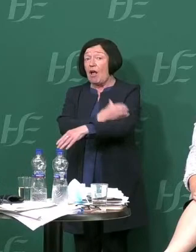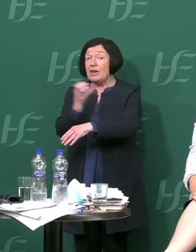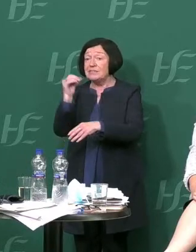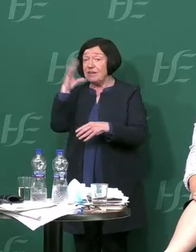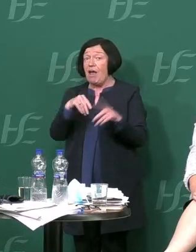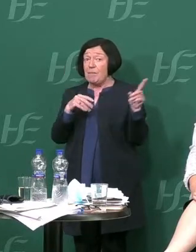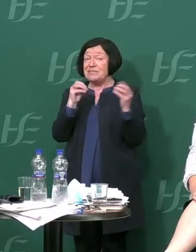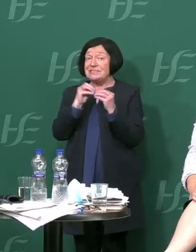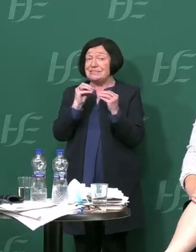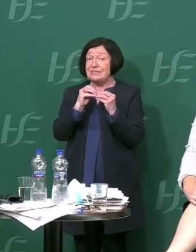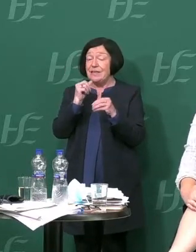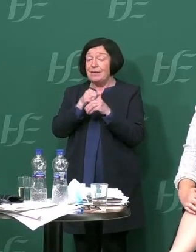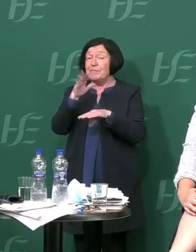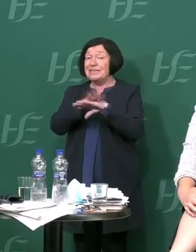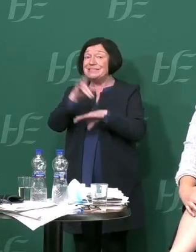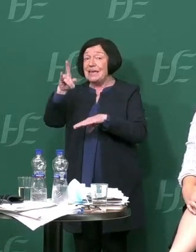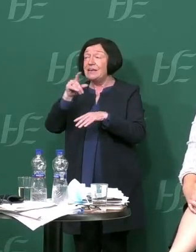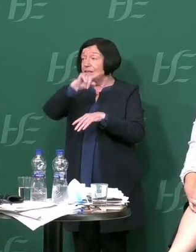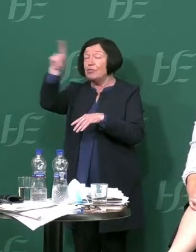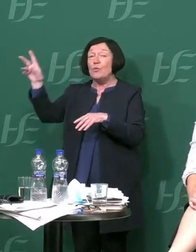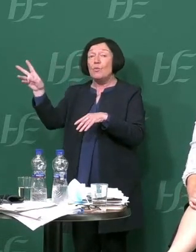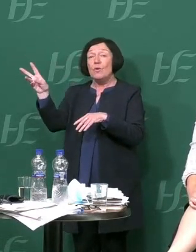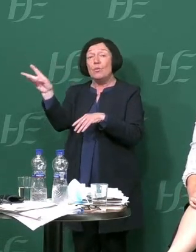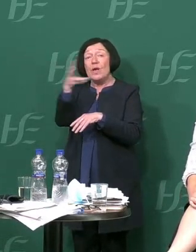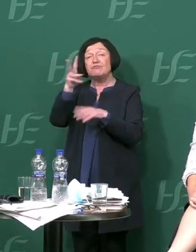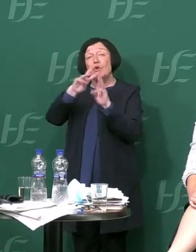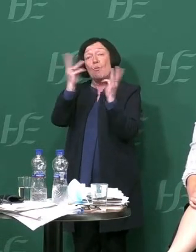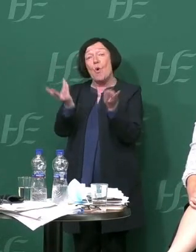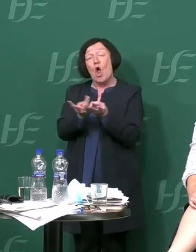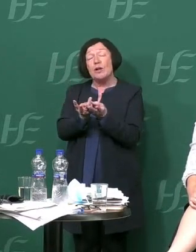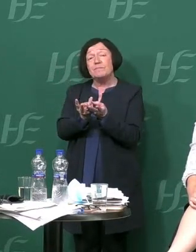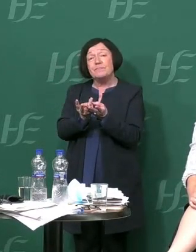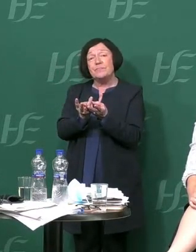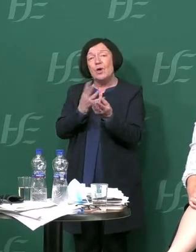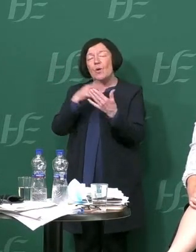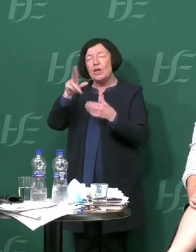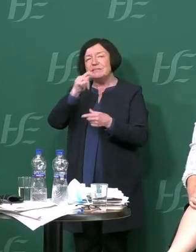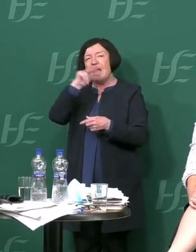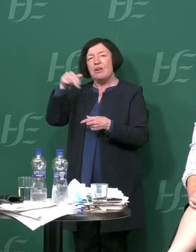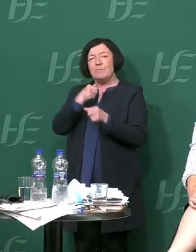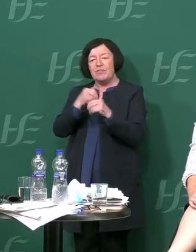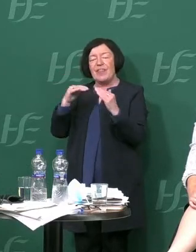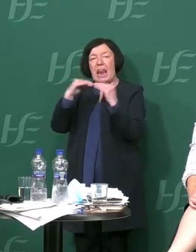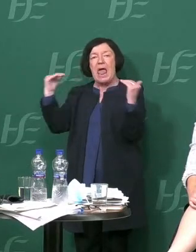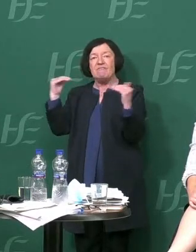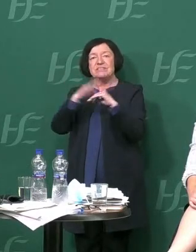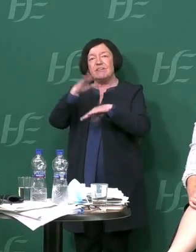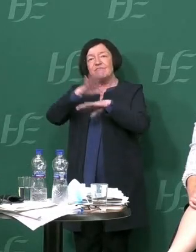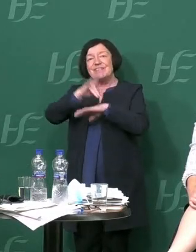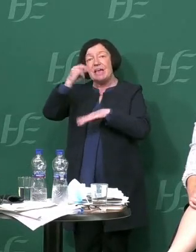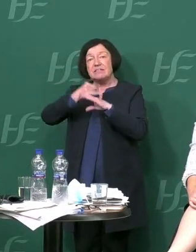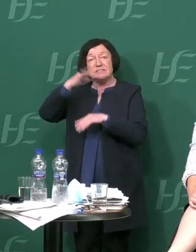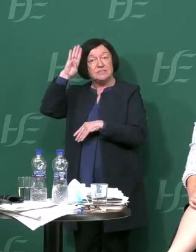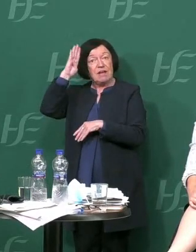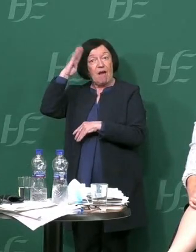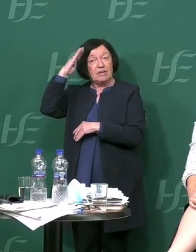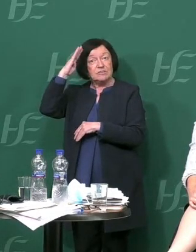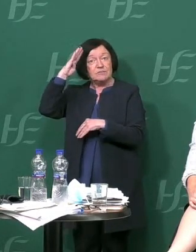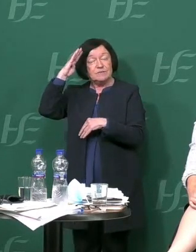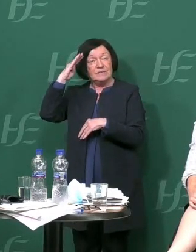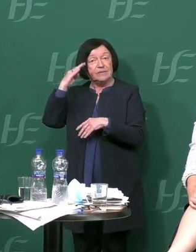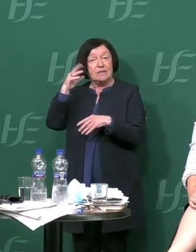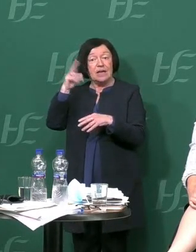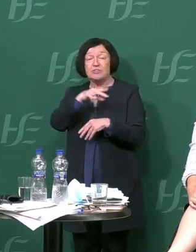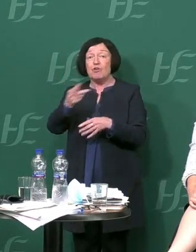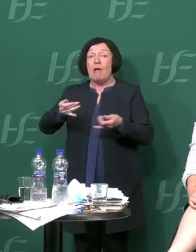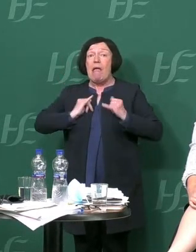was saying, in relation to deaths seen across the Western world with vaccination. What can you tell us about the levels of death in Ireland,